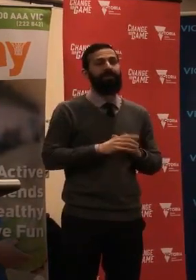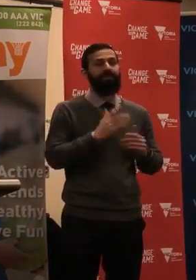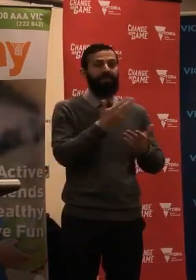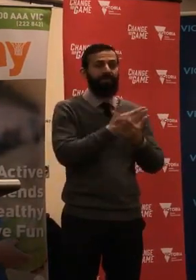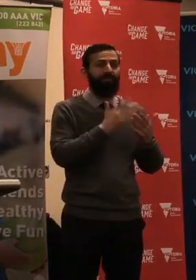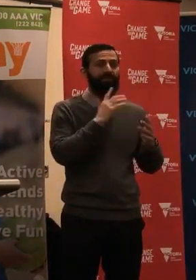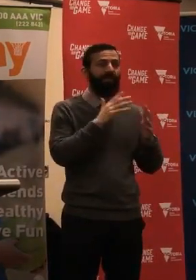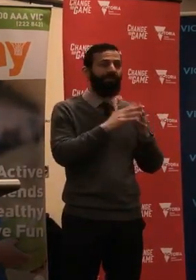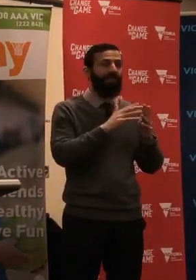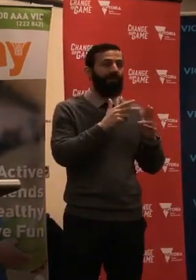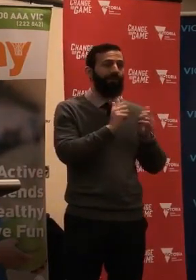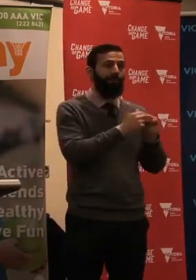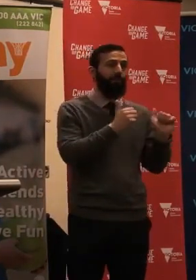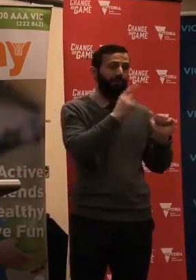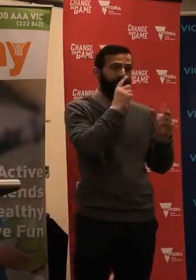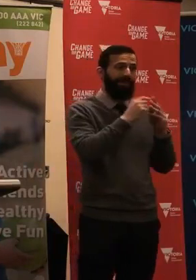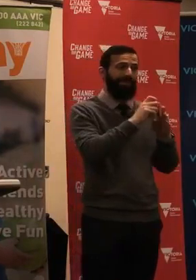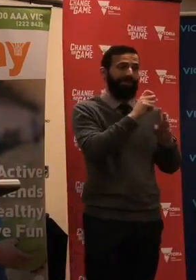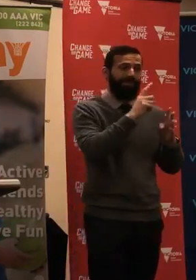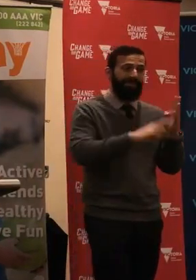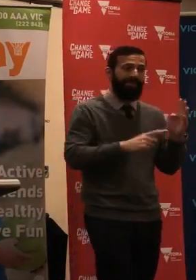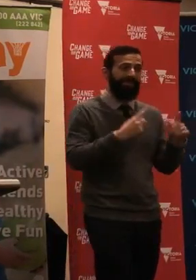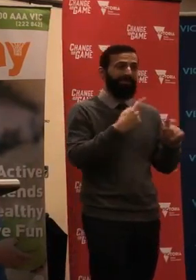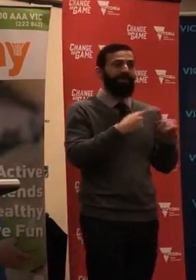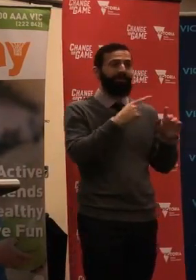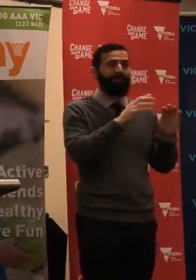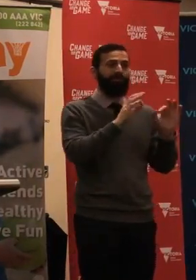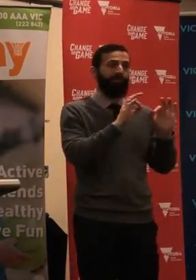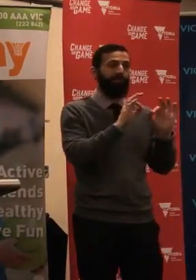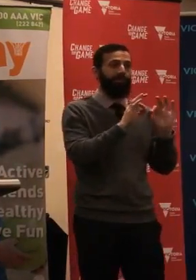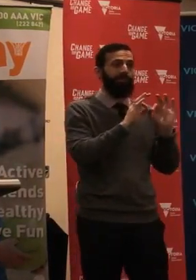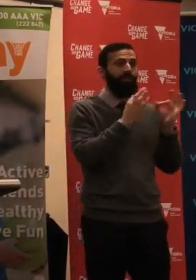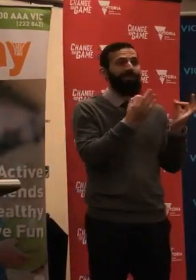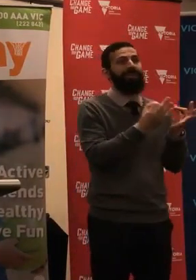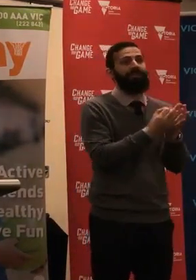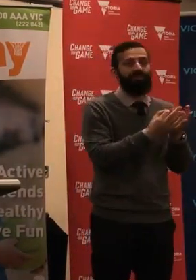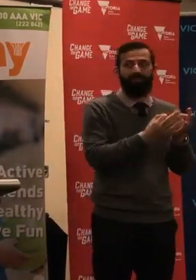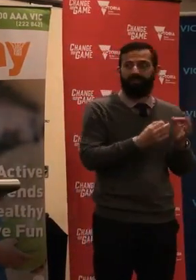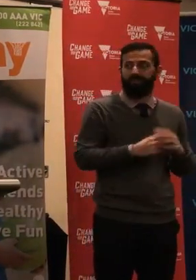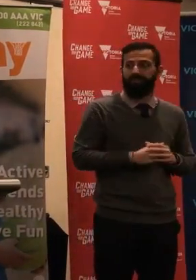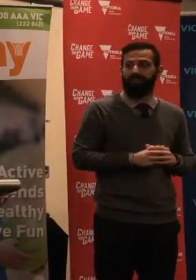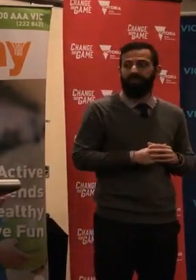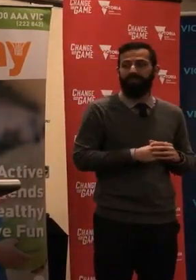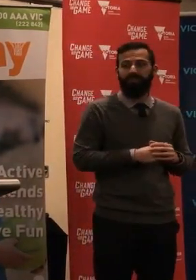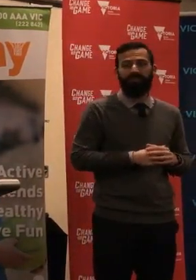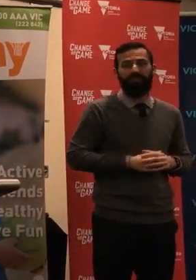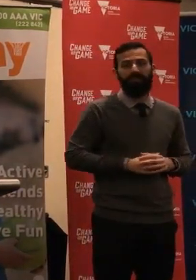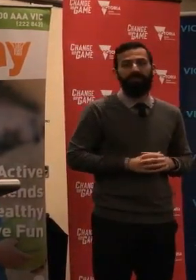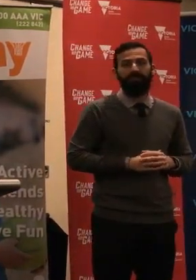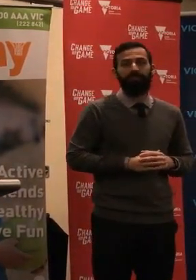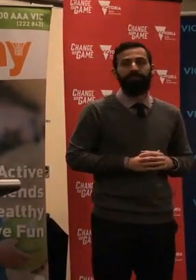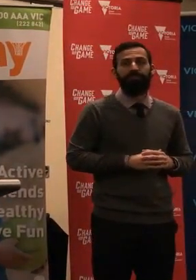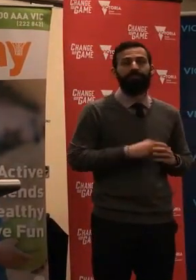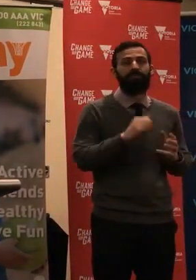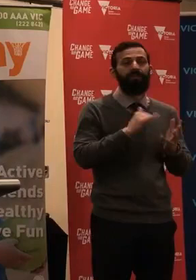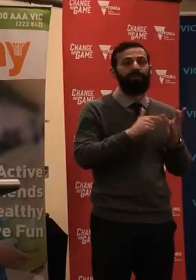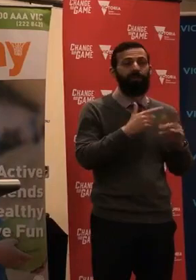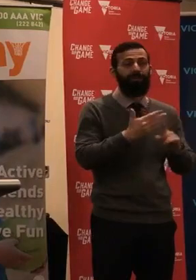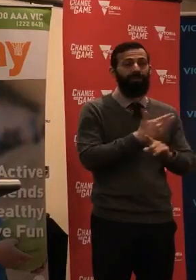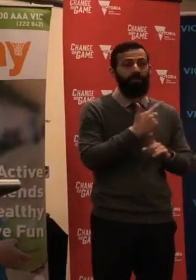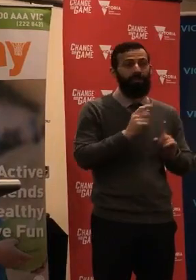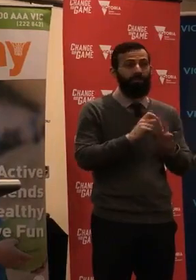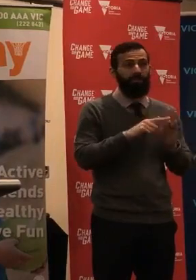value of sport to people with disability as well as to organisations that all of us represent. Before we do